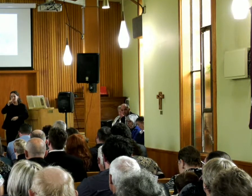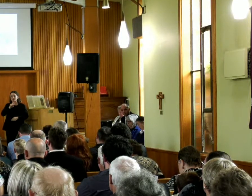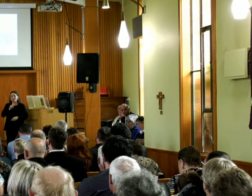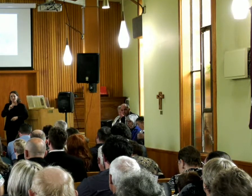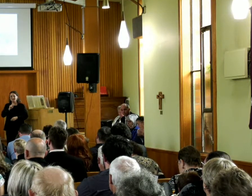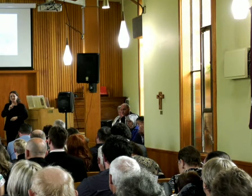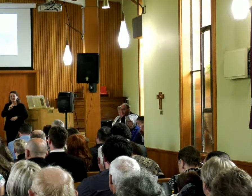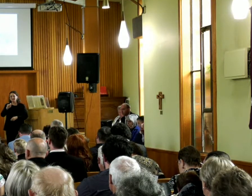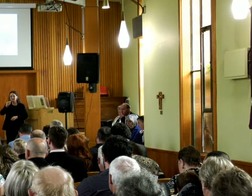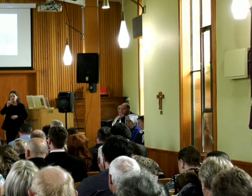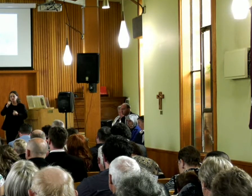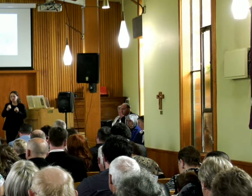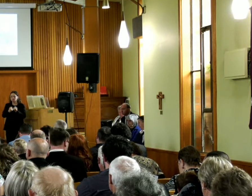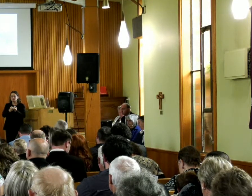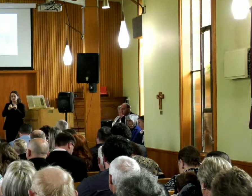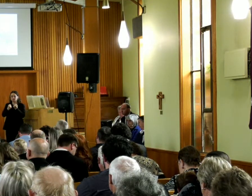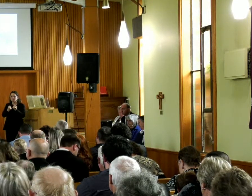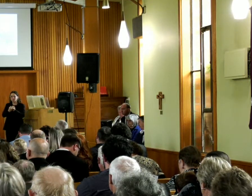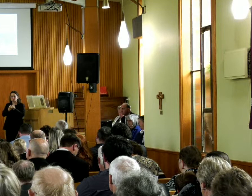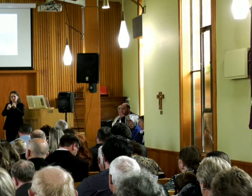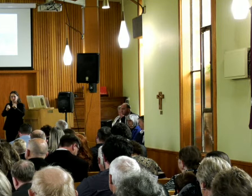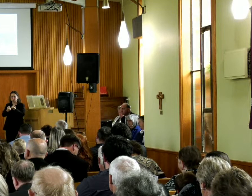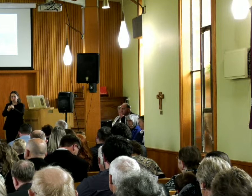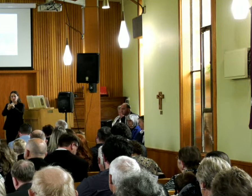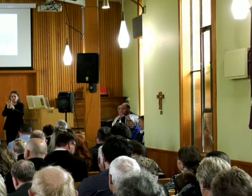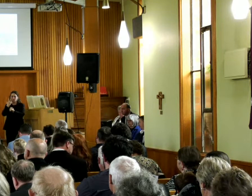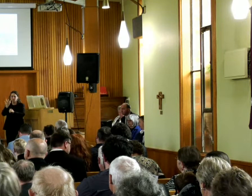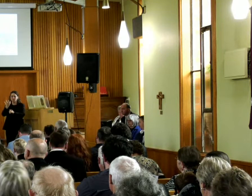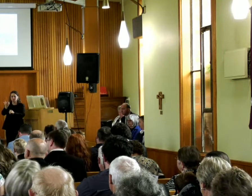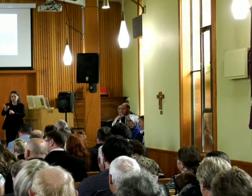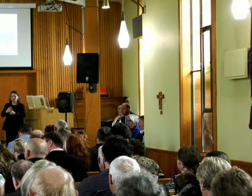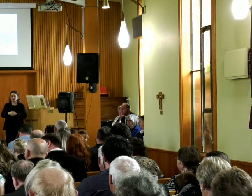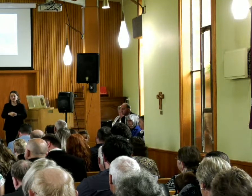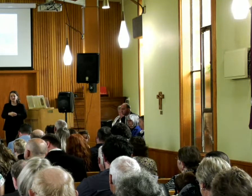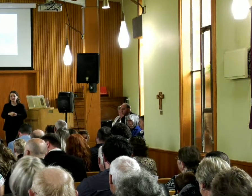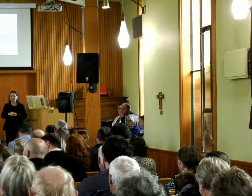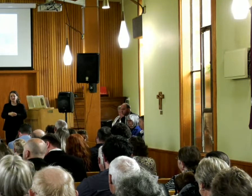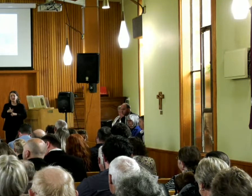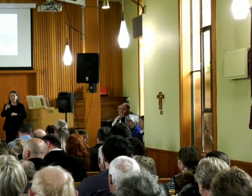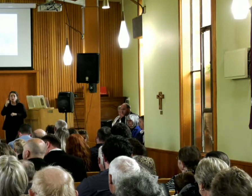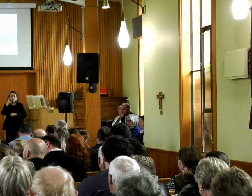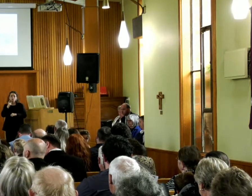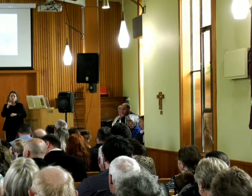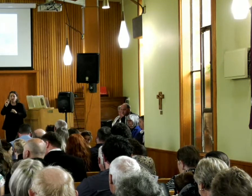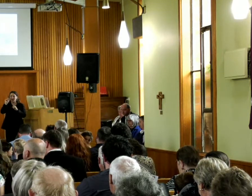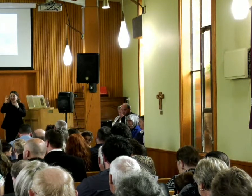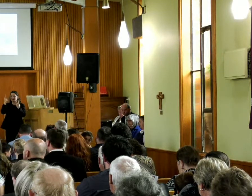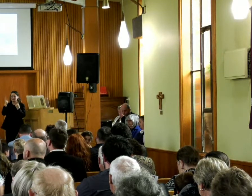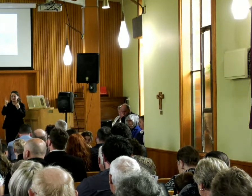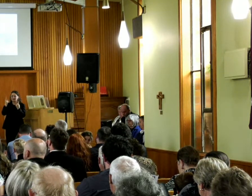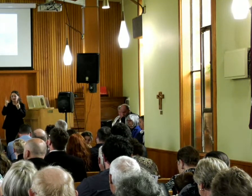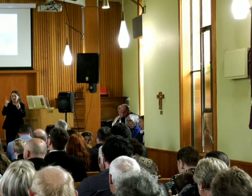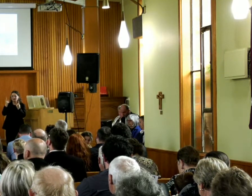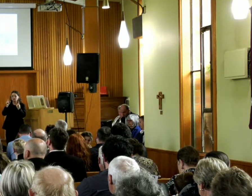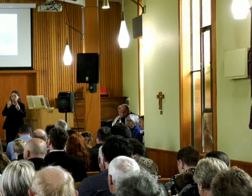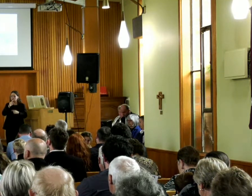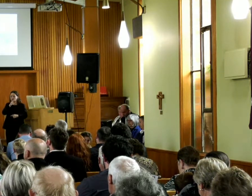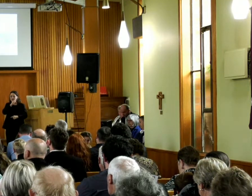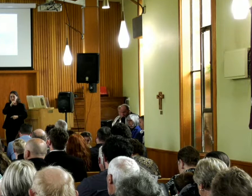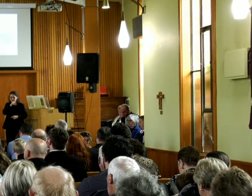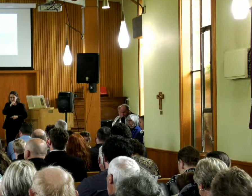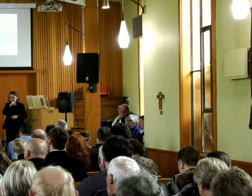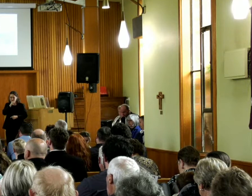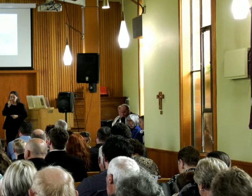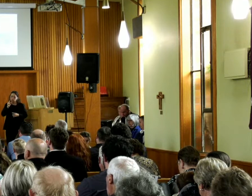shall walk quietly beside you, seeking to understand the depth of your loss and giving